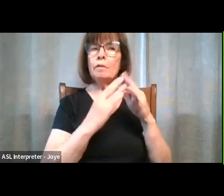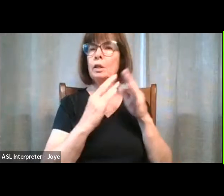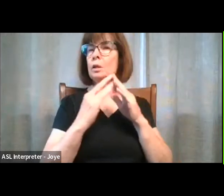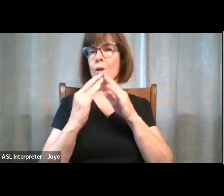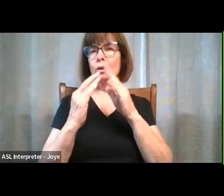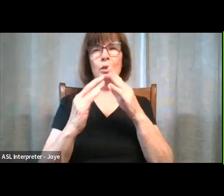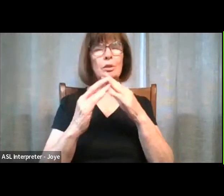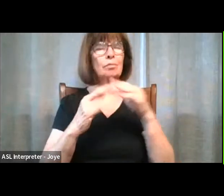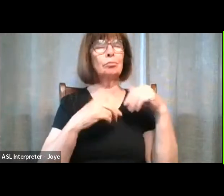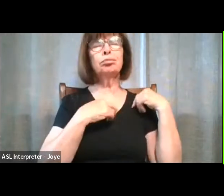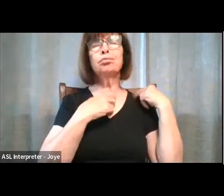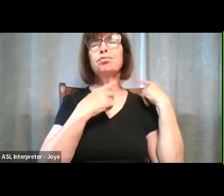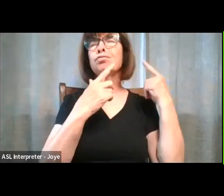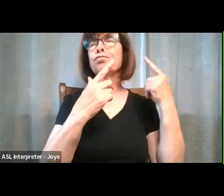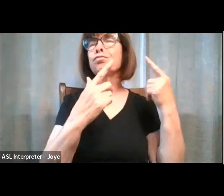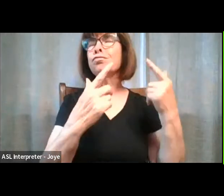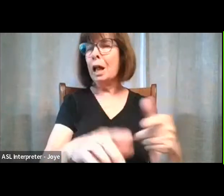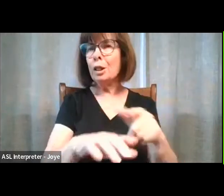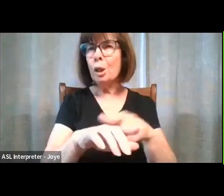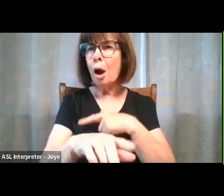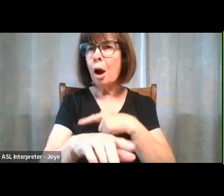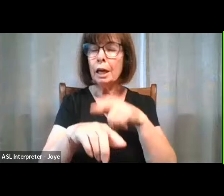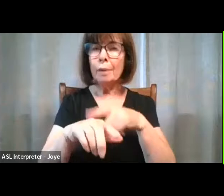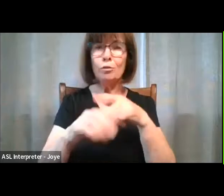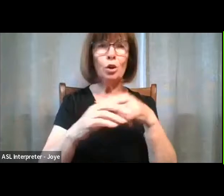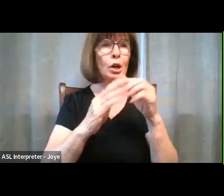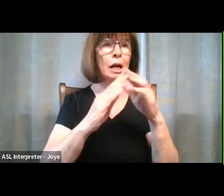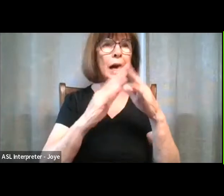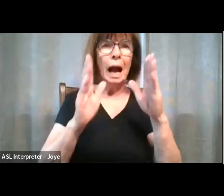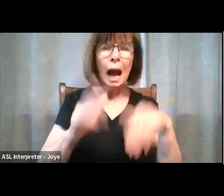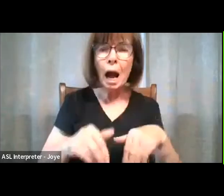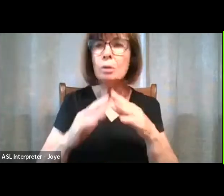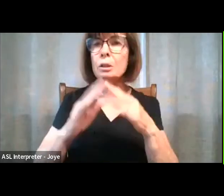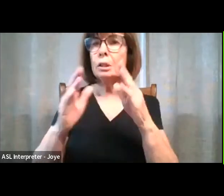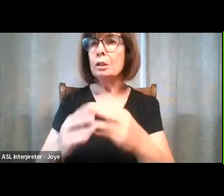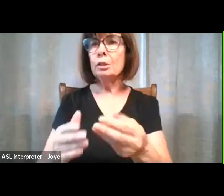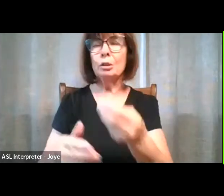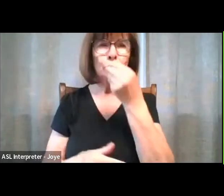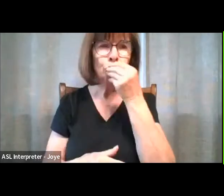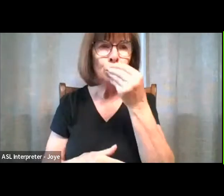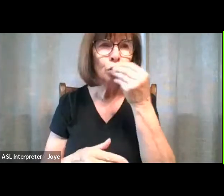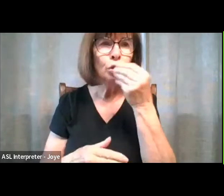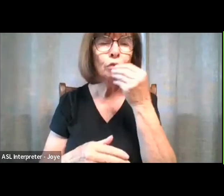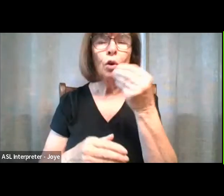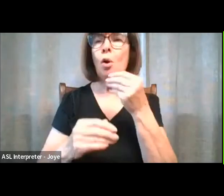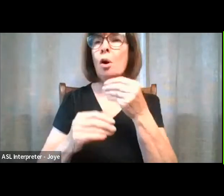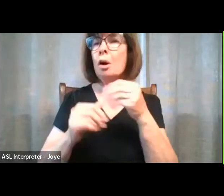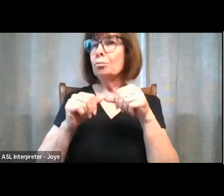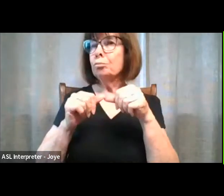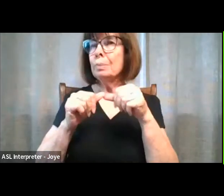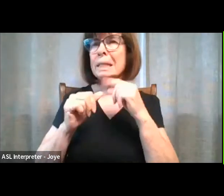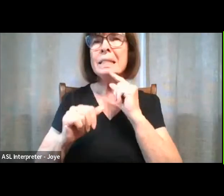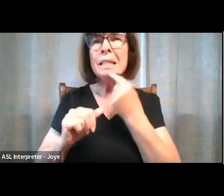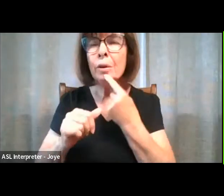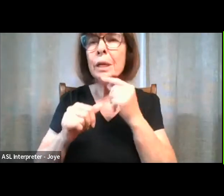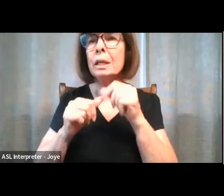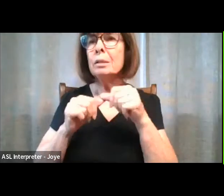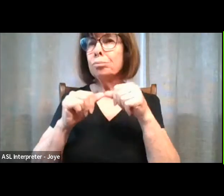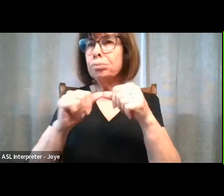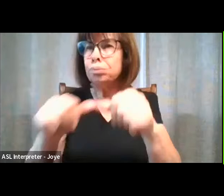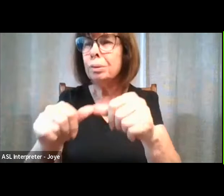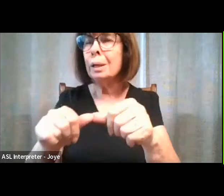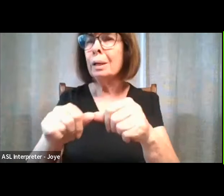regarding housing, regarding food disparities, you know, chronic diseases, right? And so we have